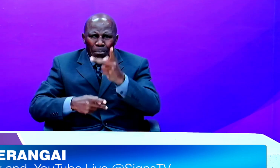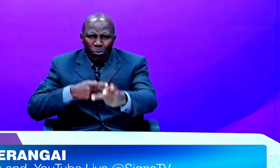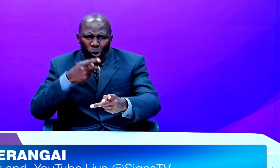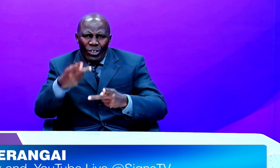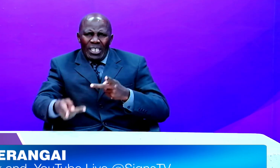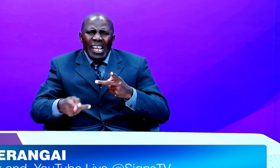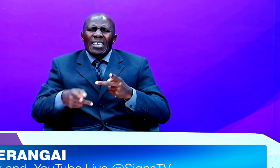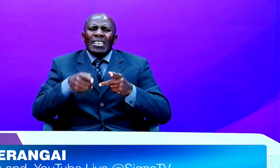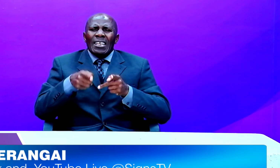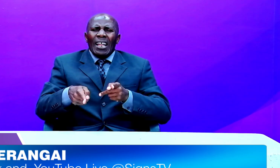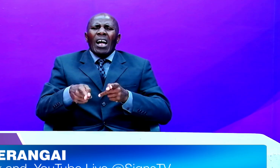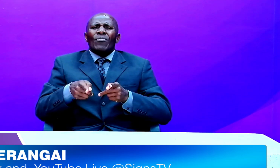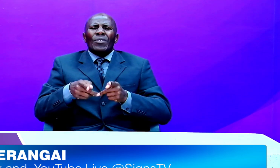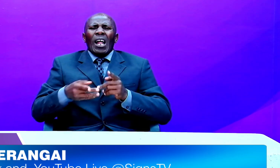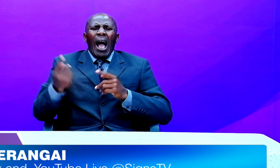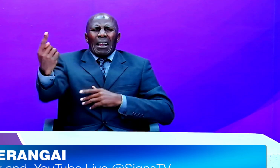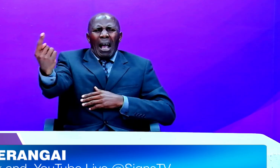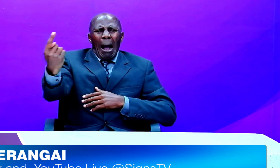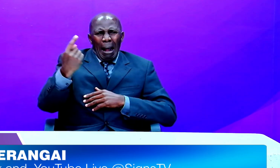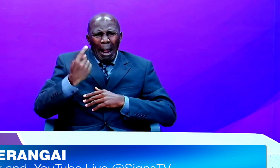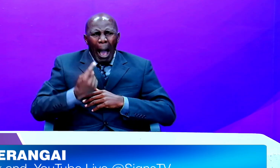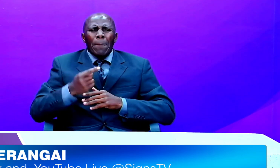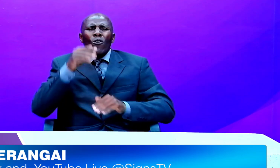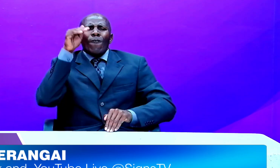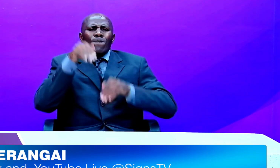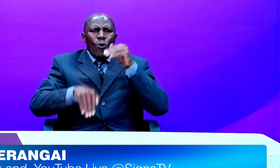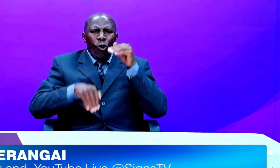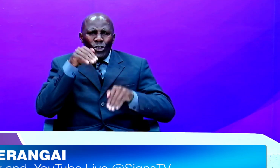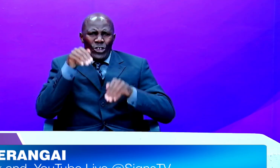all necessary regulation and processes.